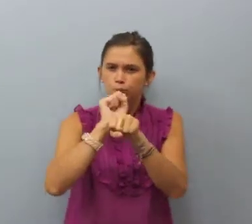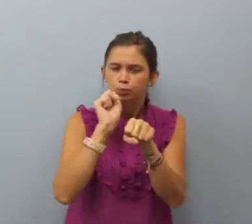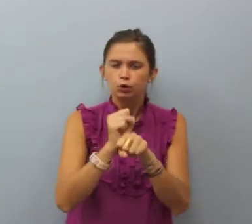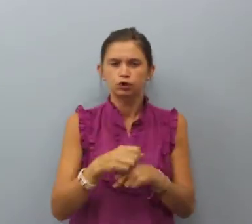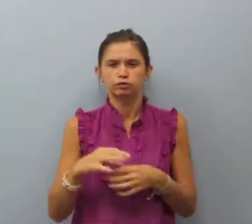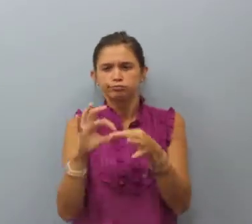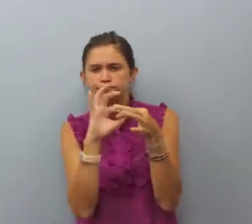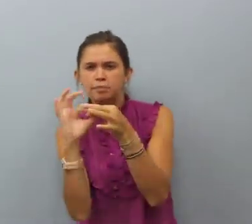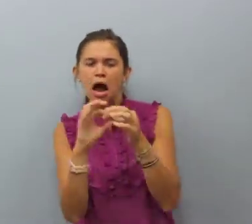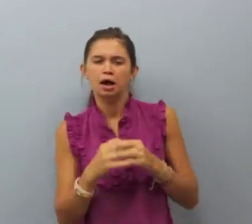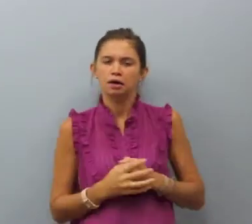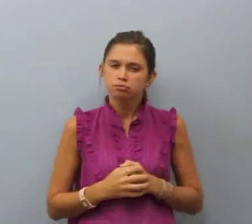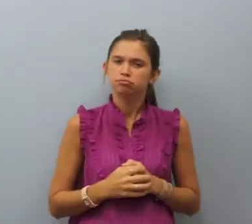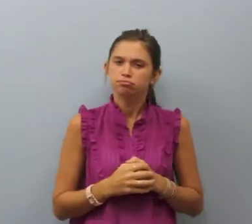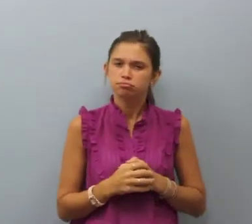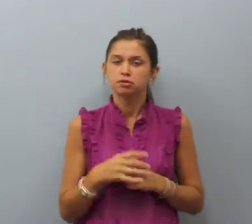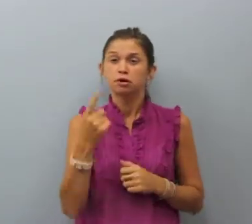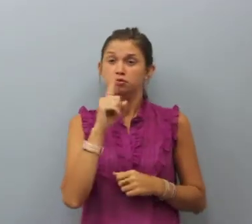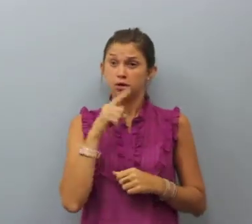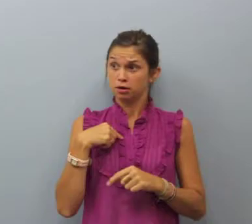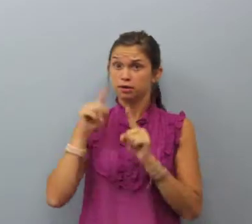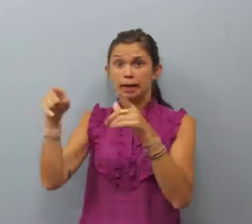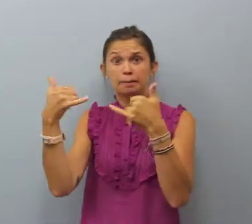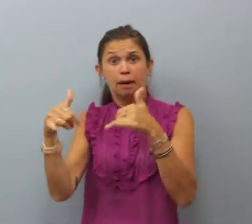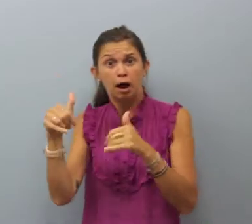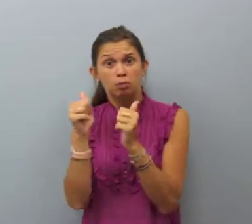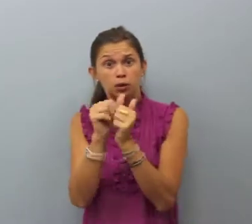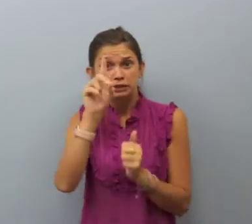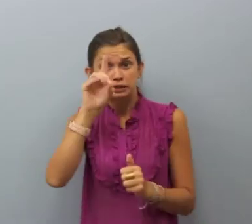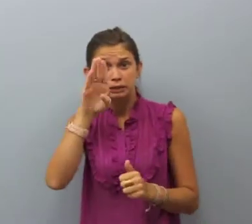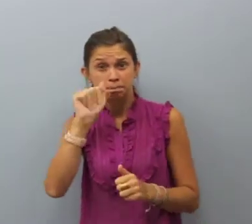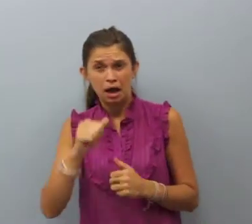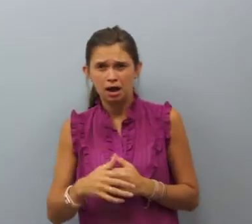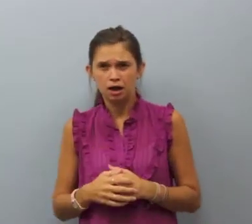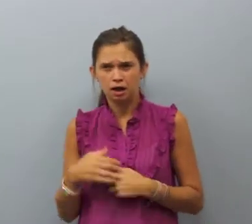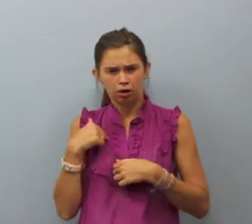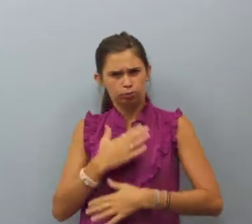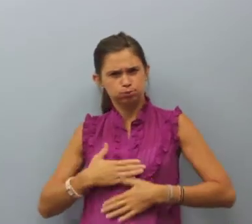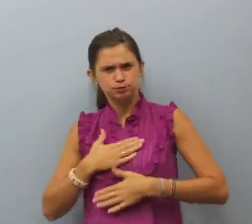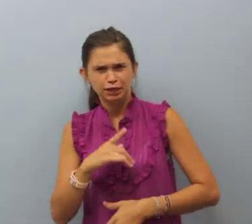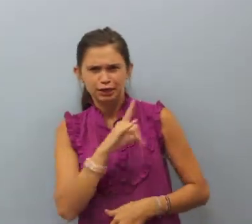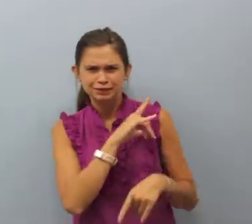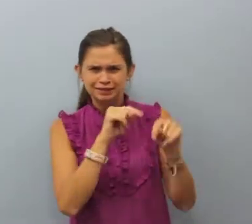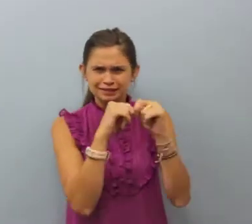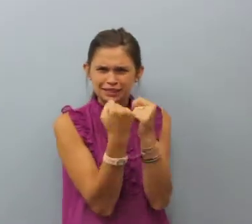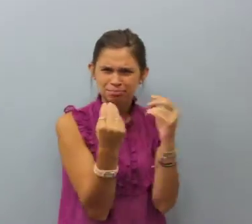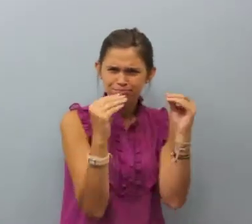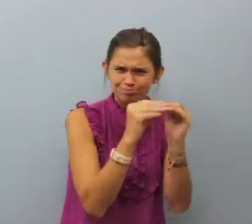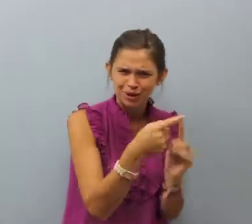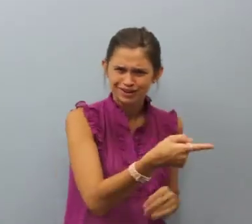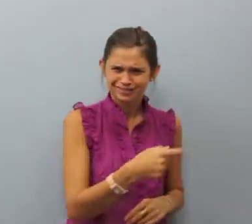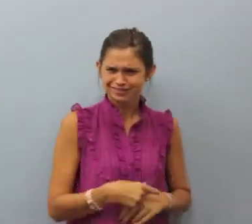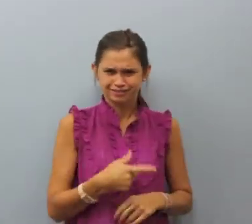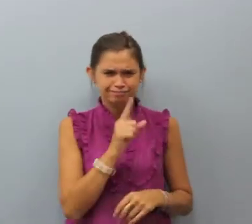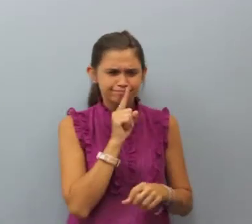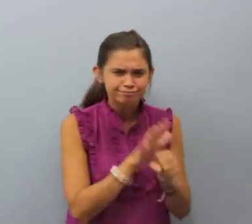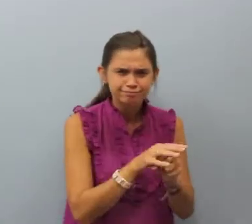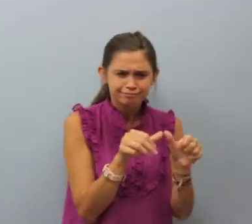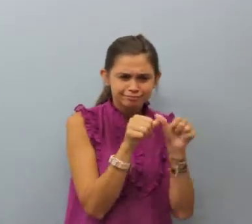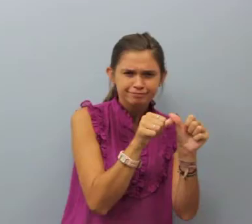Beautiful experience, the teamwork and the players. She loved the team